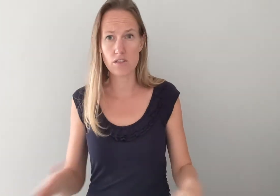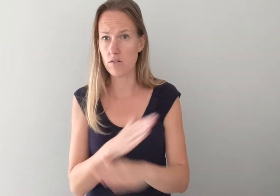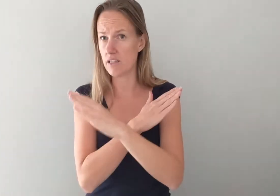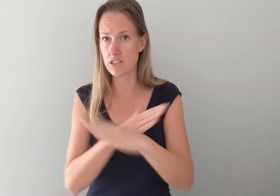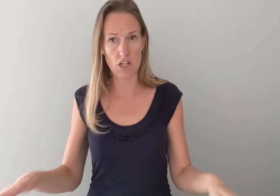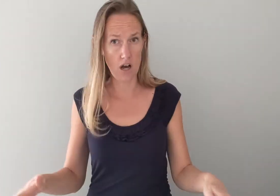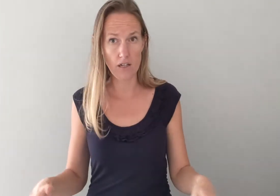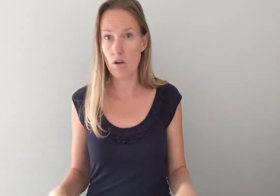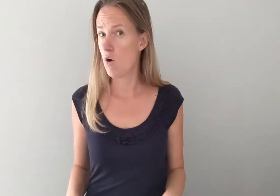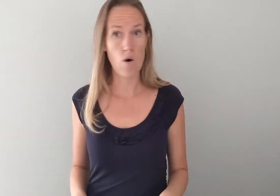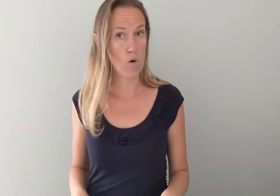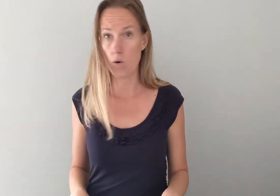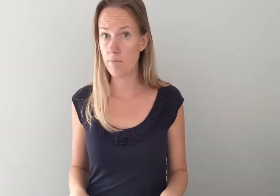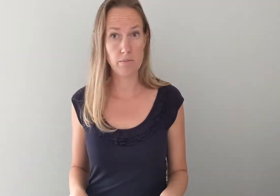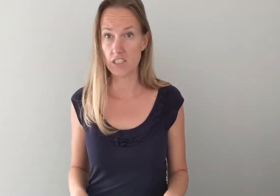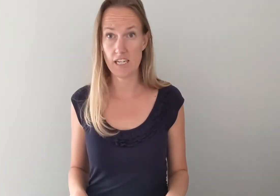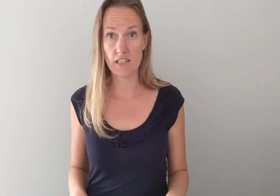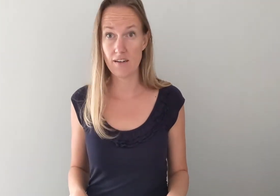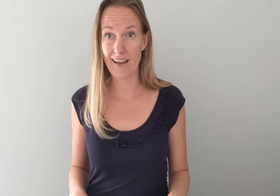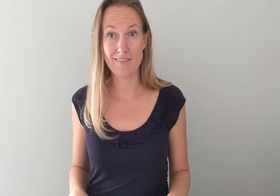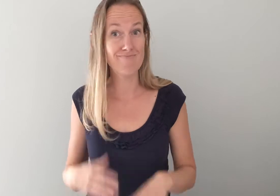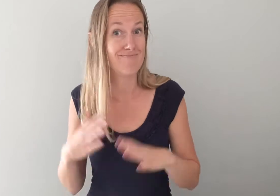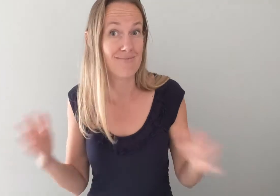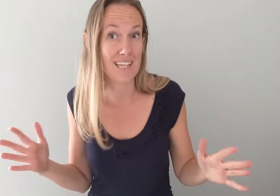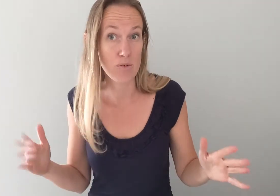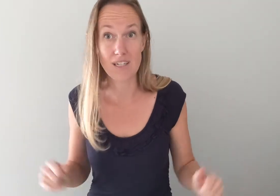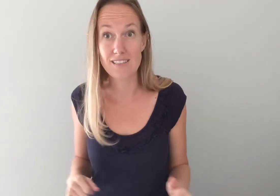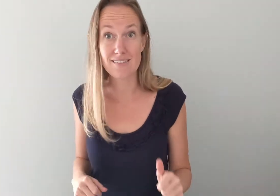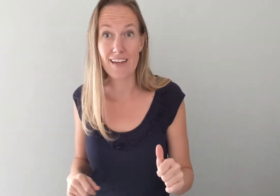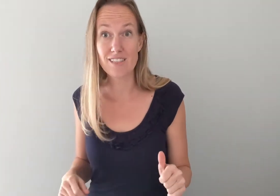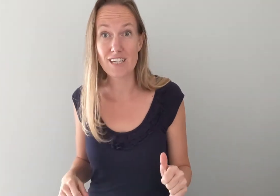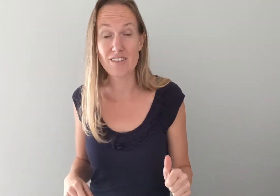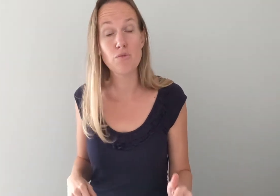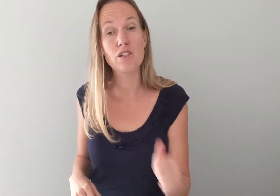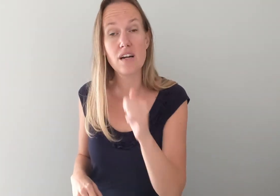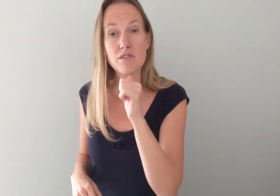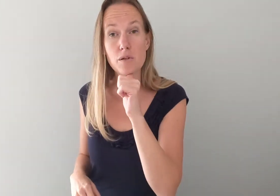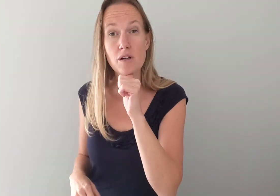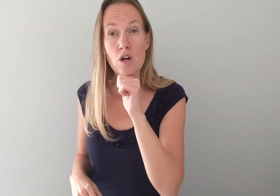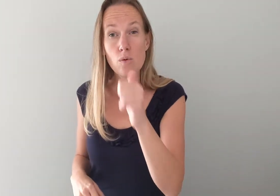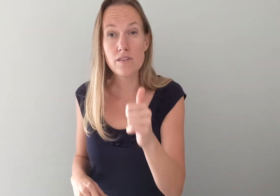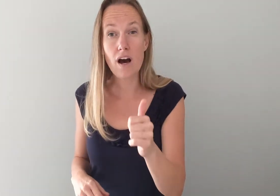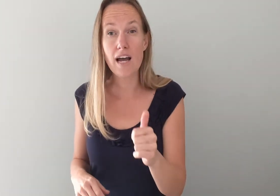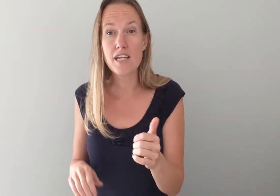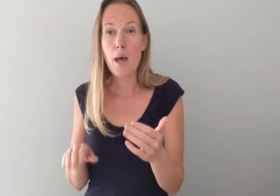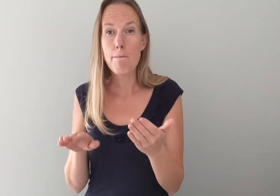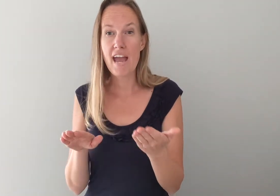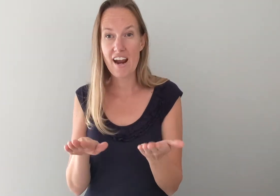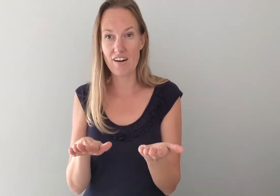like this, not, or people shaking their head. It works, okay? Whichever you're more comfortable, will not